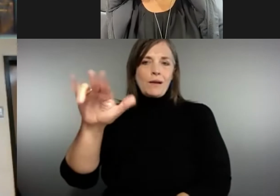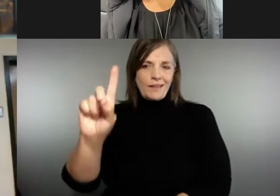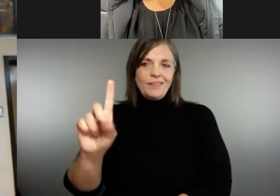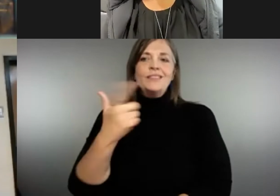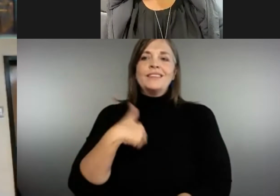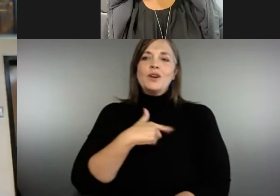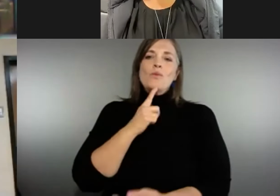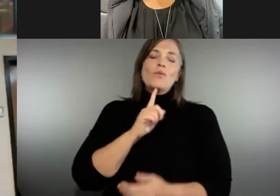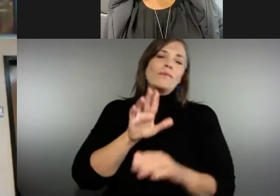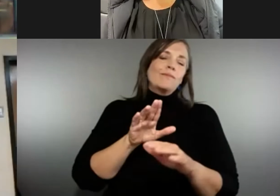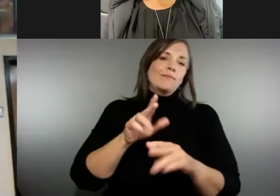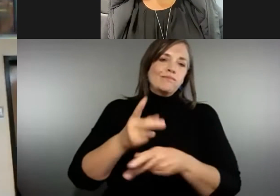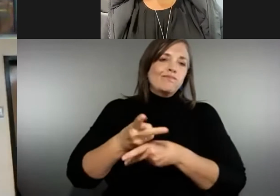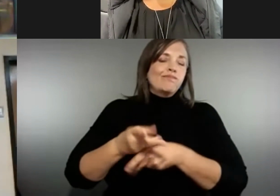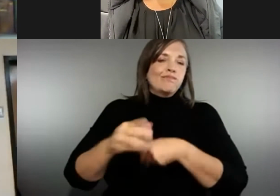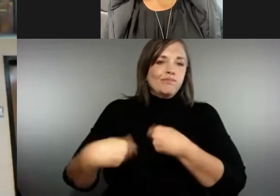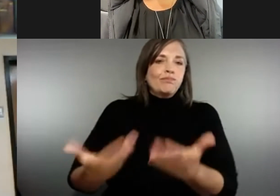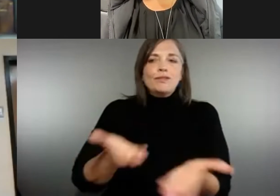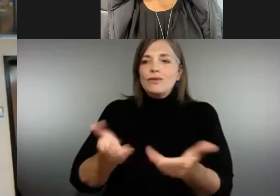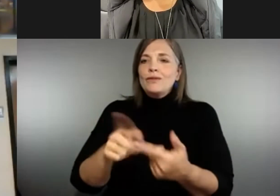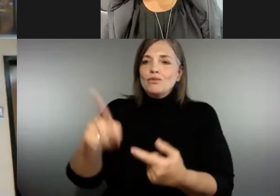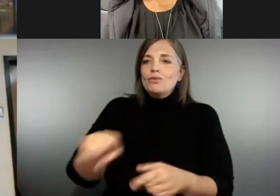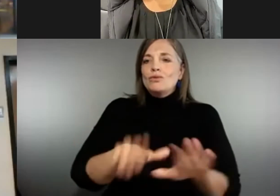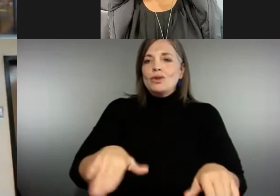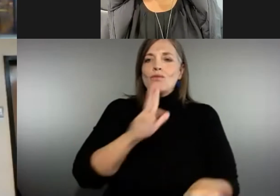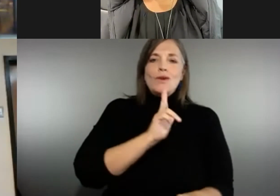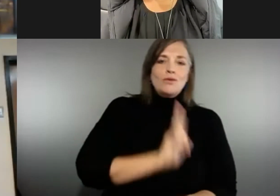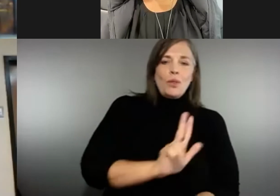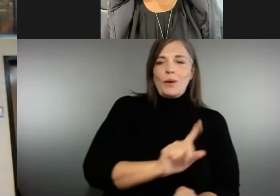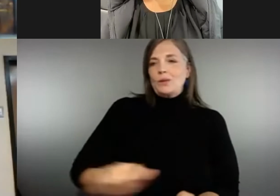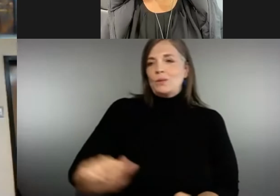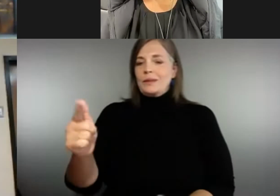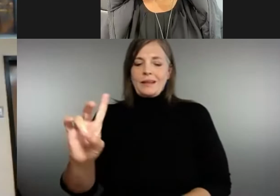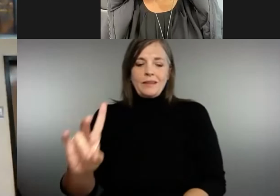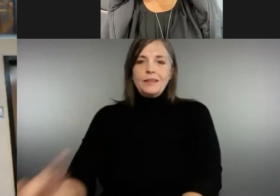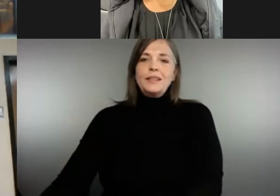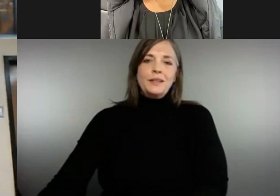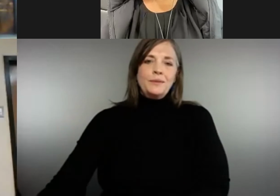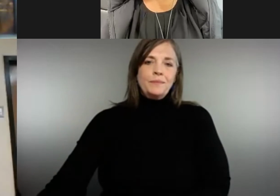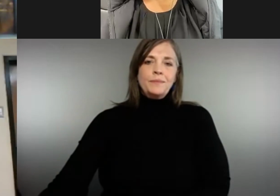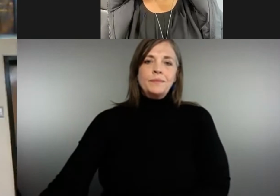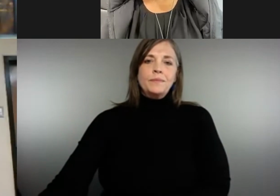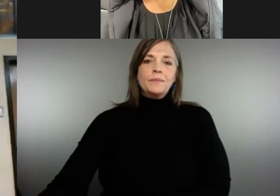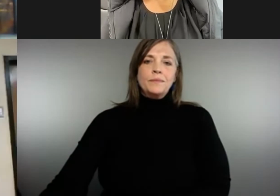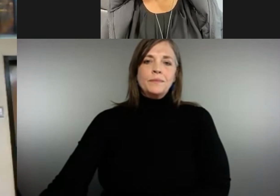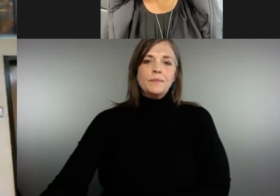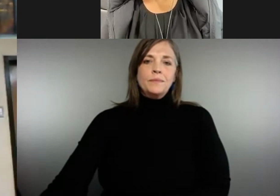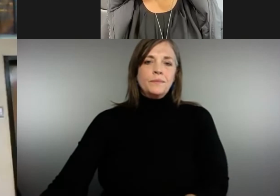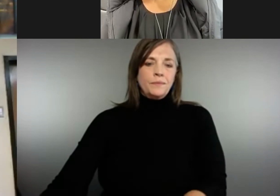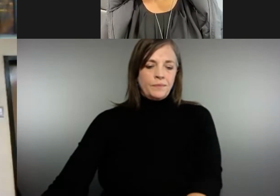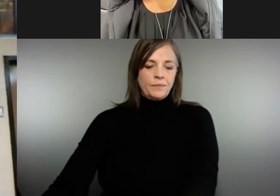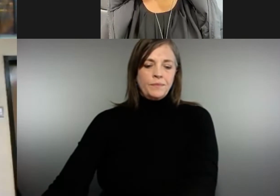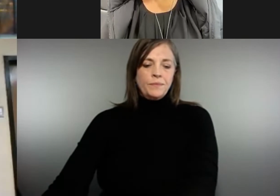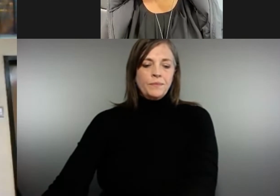so my question for you miss morales the not-for-profit workforce is made up primarily of women and people of